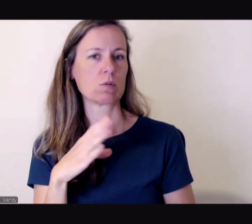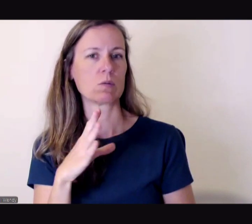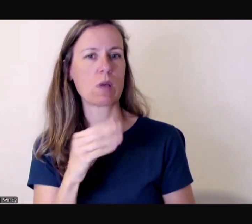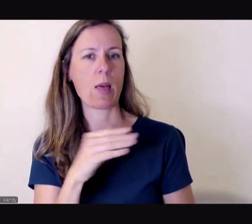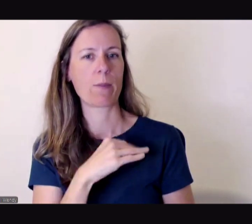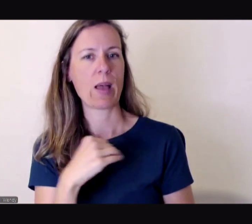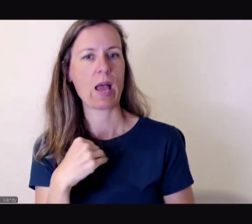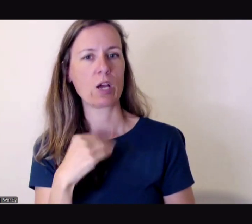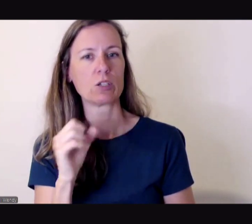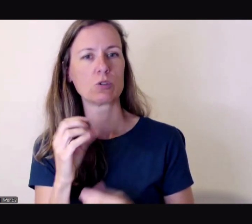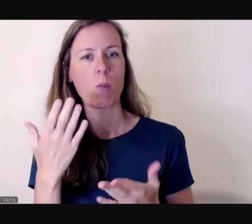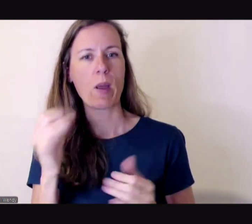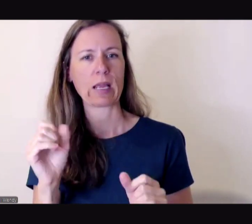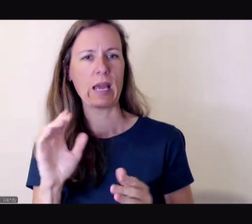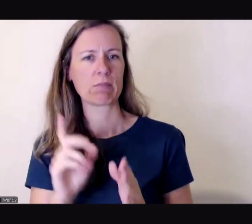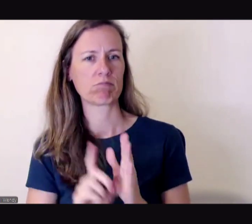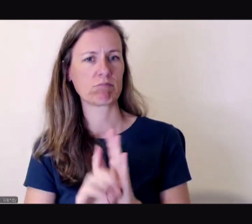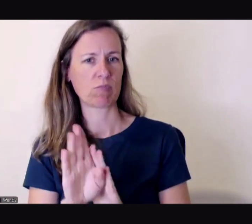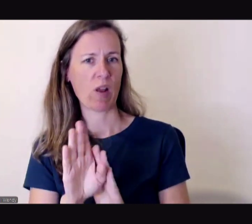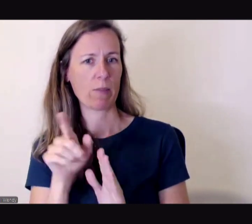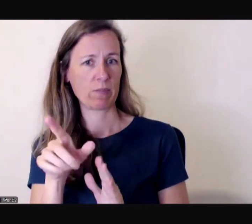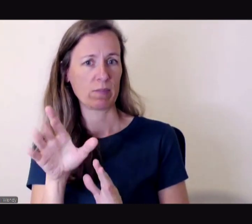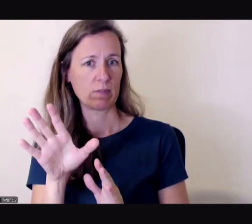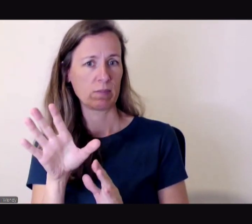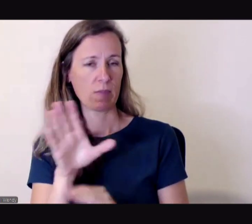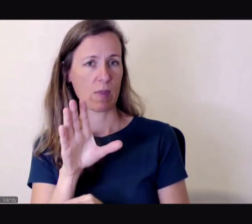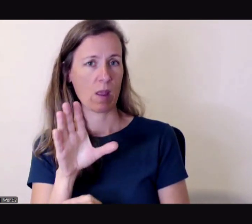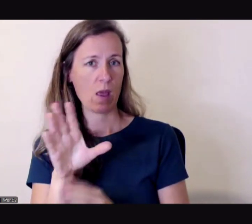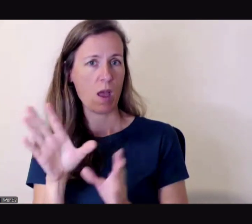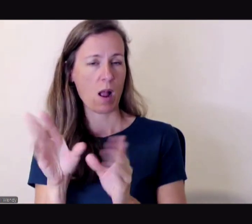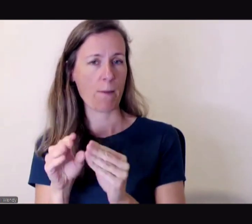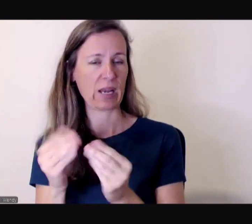We haven't scheduled any meetings or anything yet, which